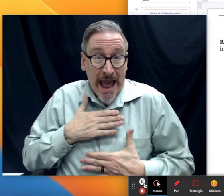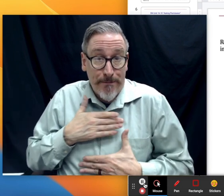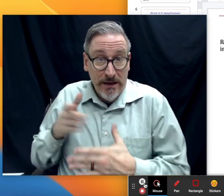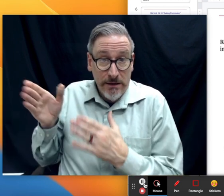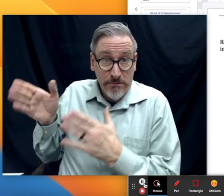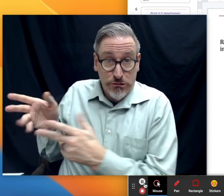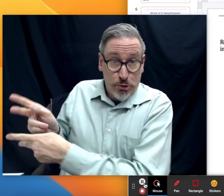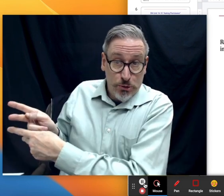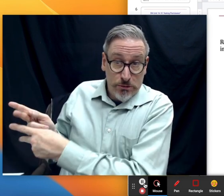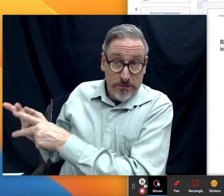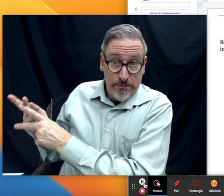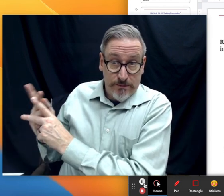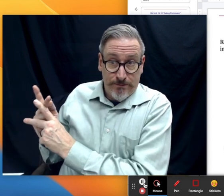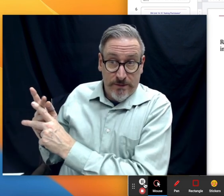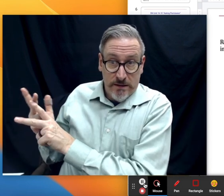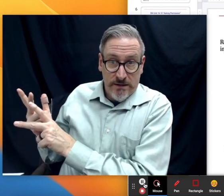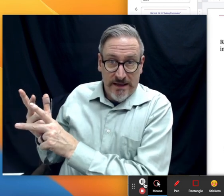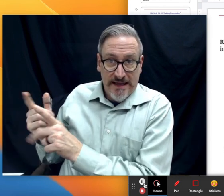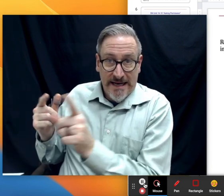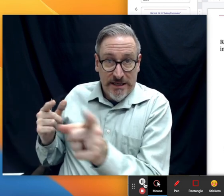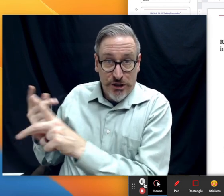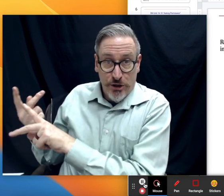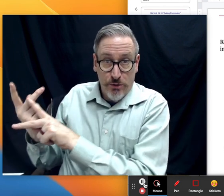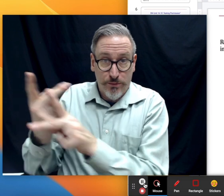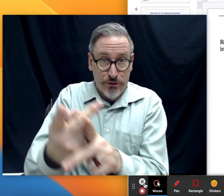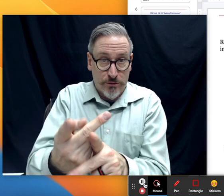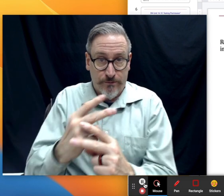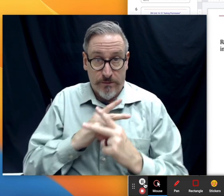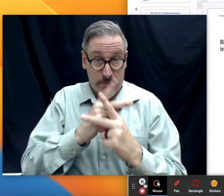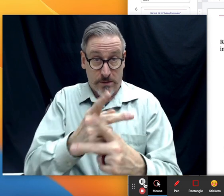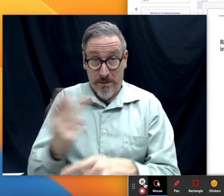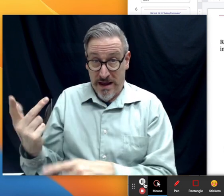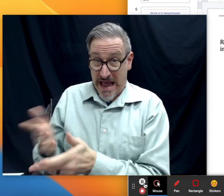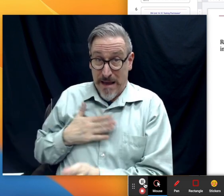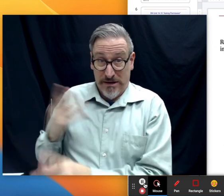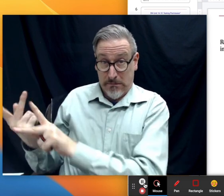Maybe happy to lend it to you,